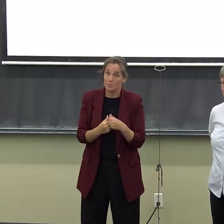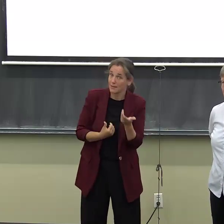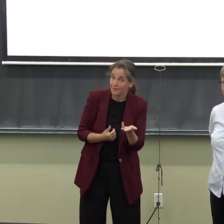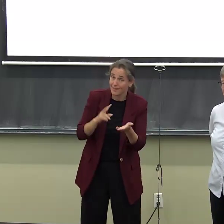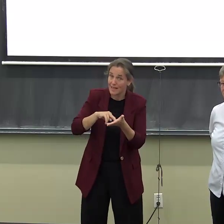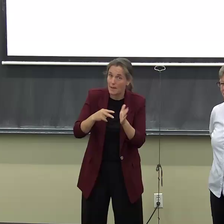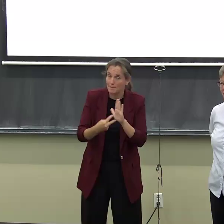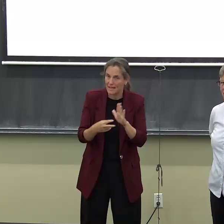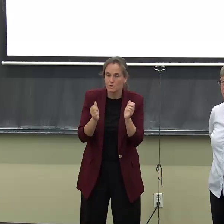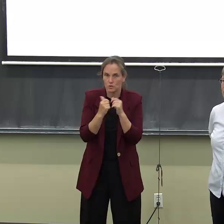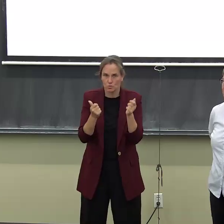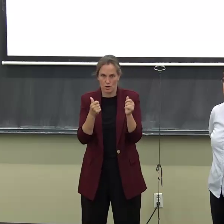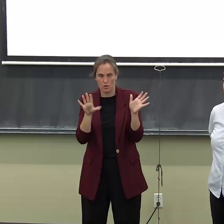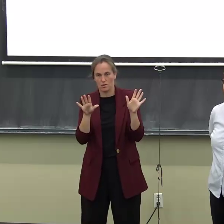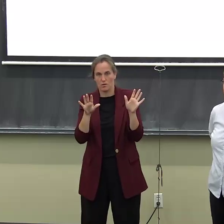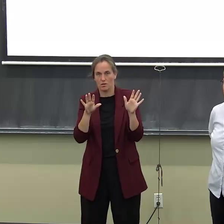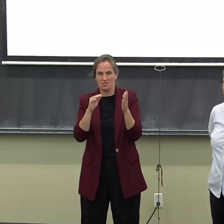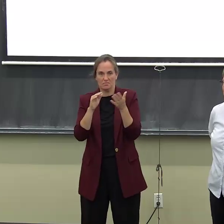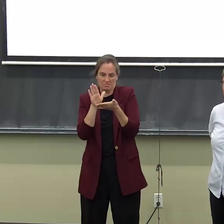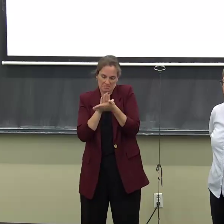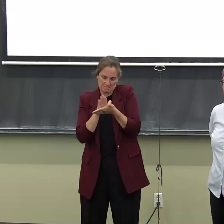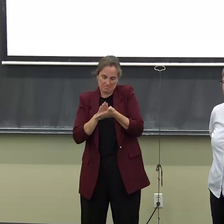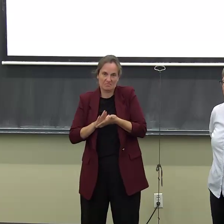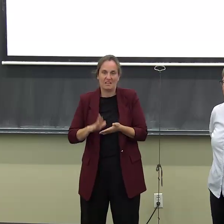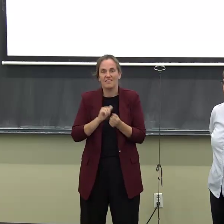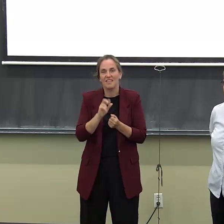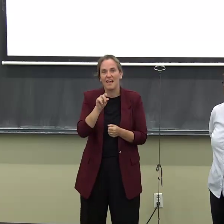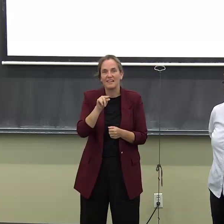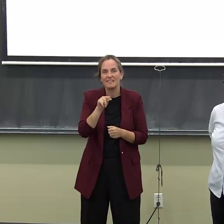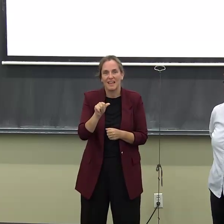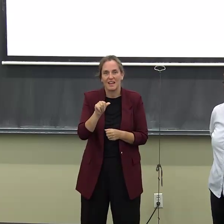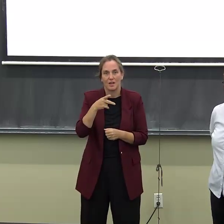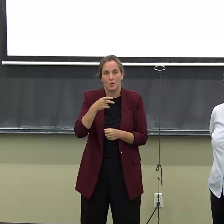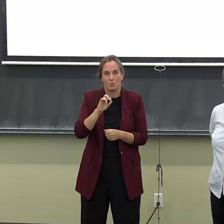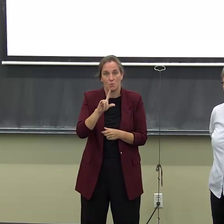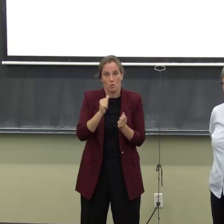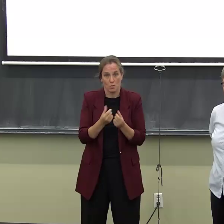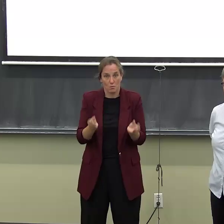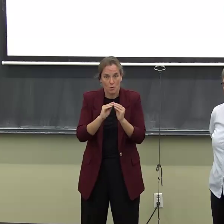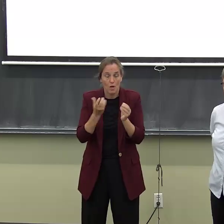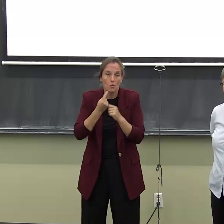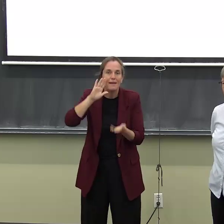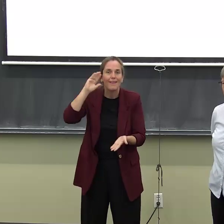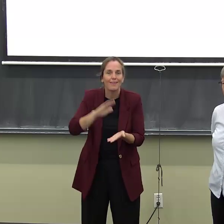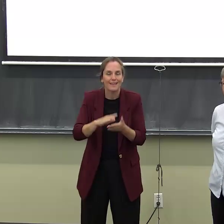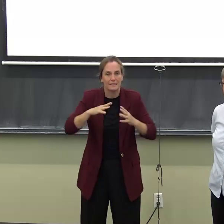we're homogenizing that data pool even more. And so there will be even less acceptance or inclusion of the things